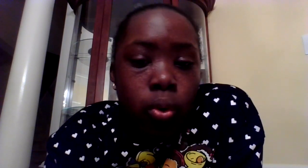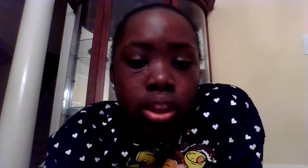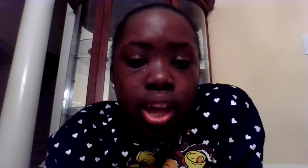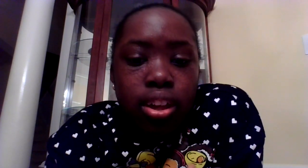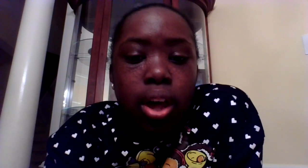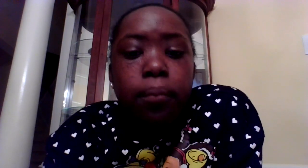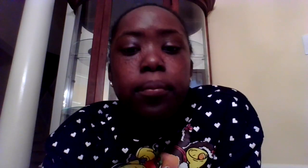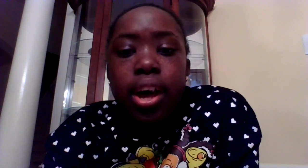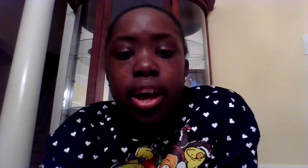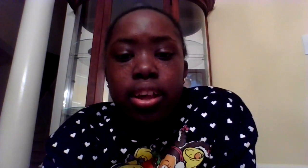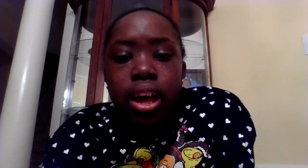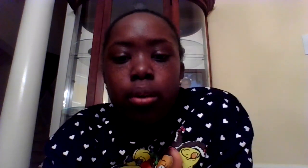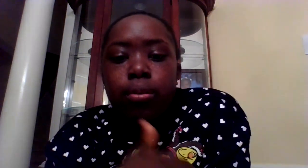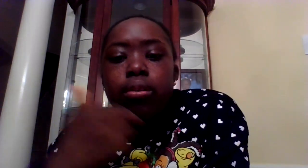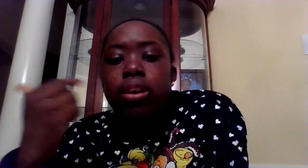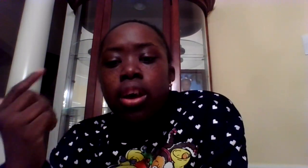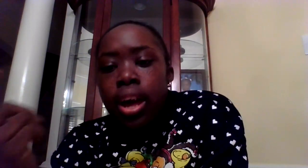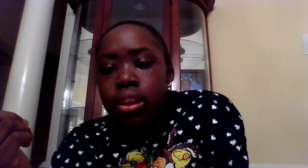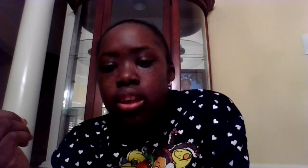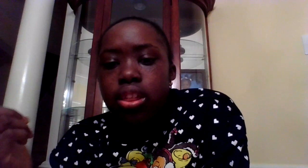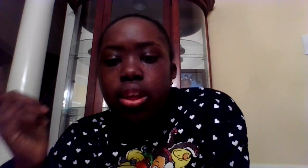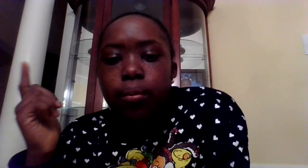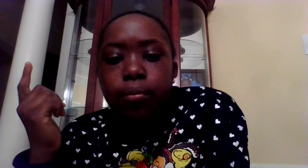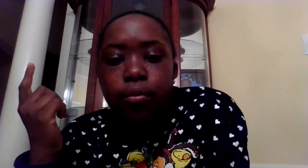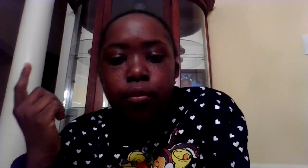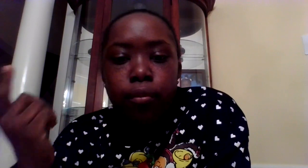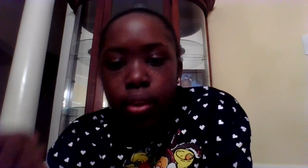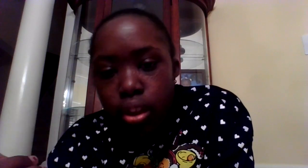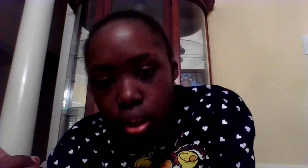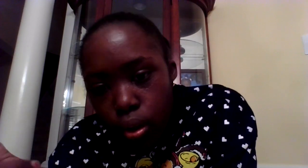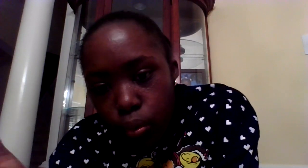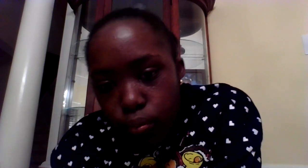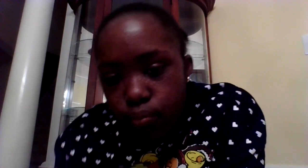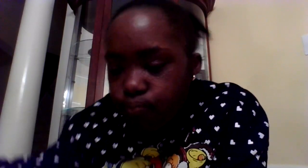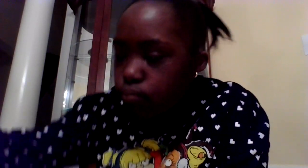When I come back, I will edit some video